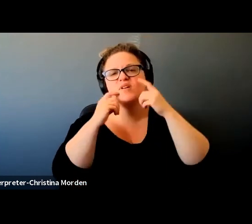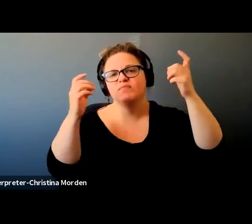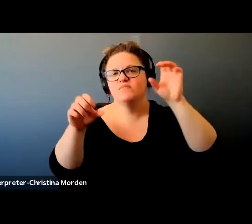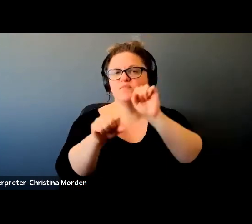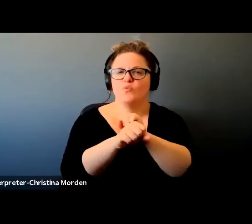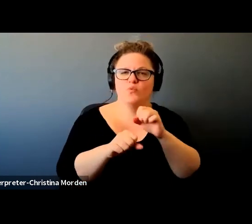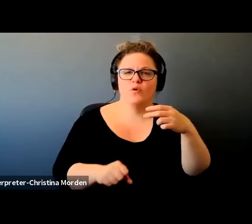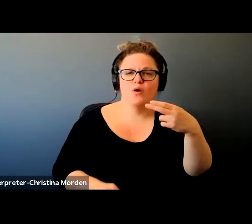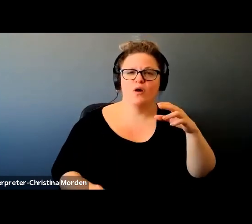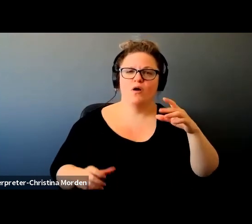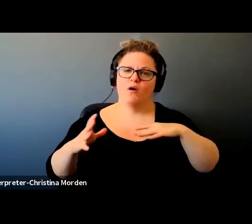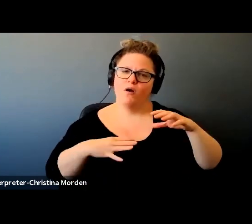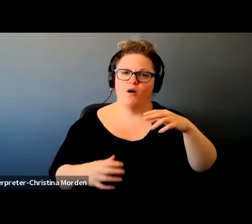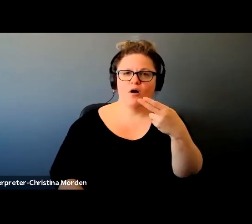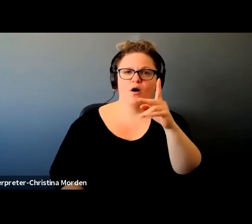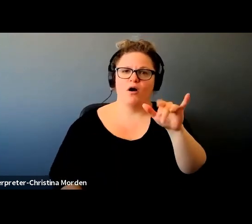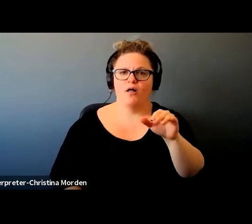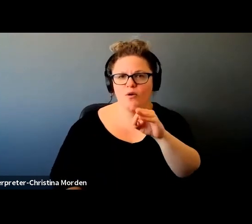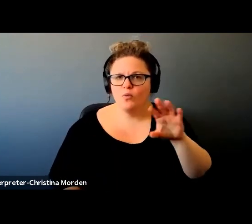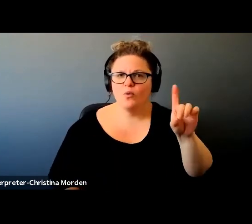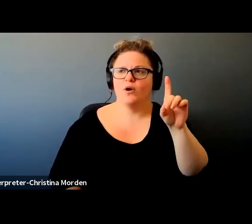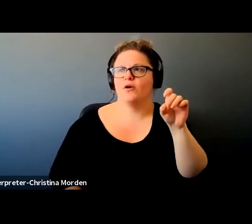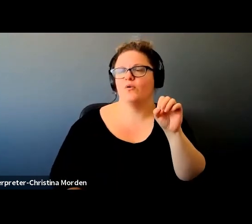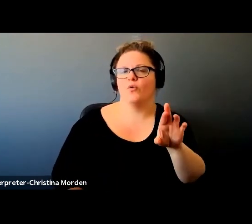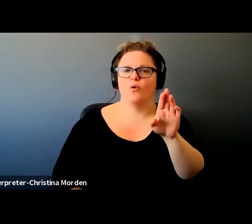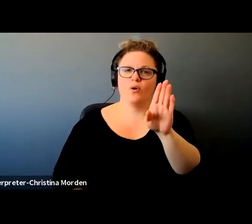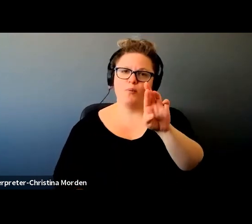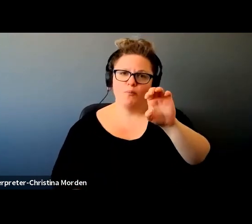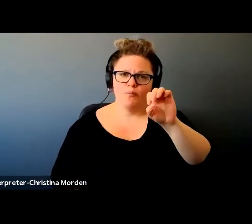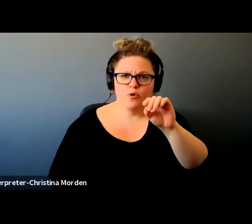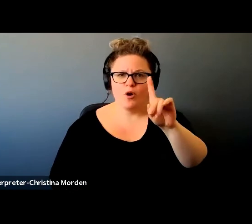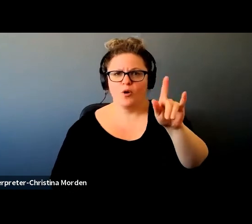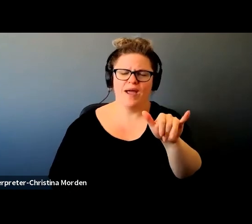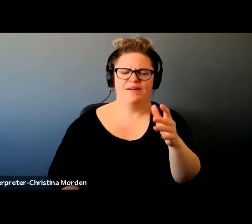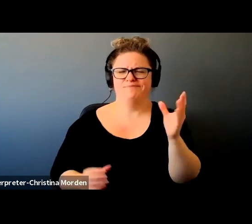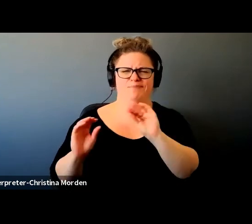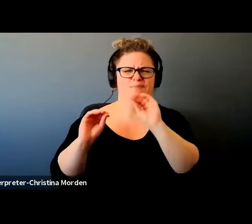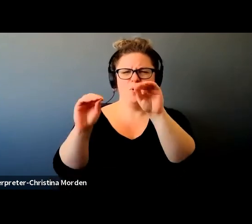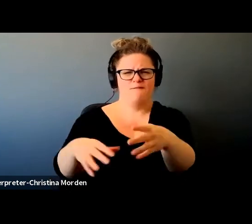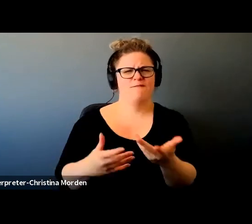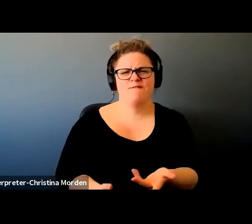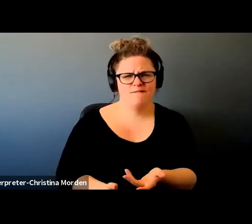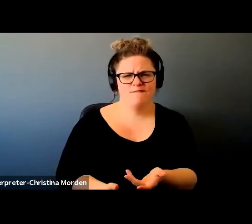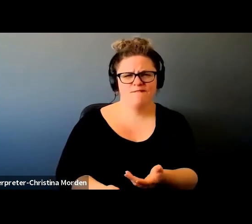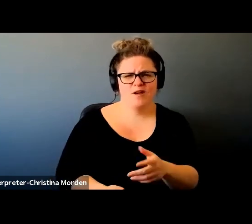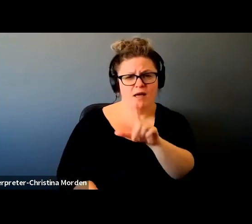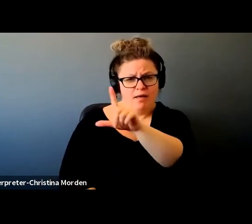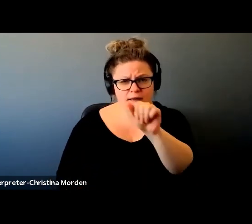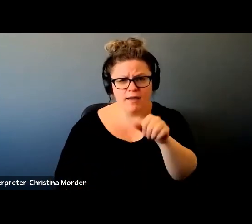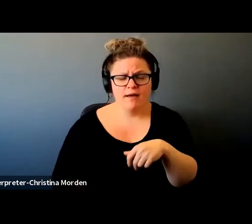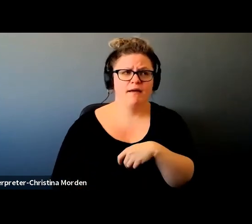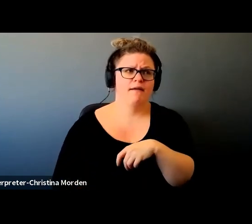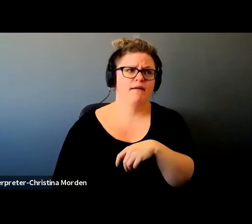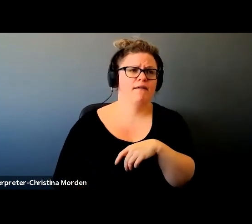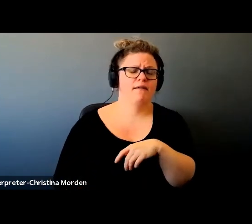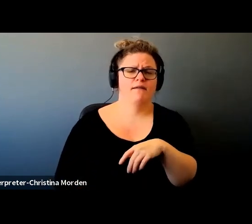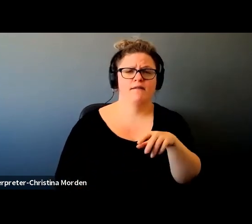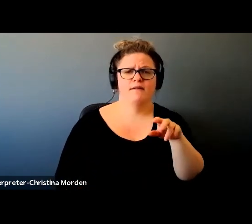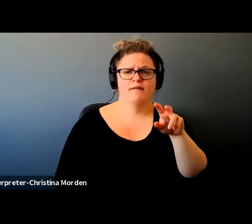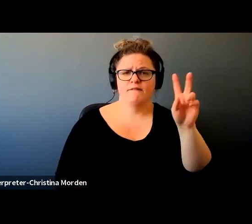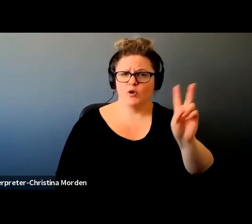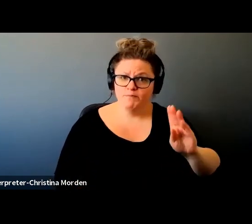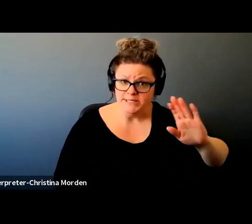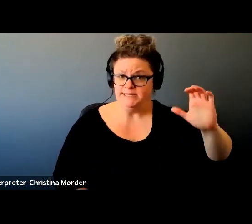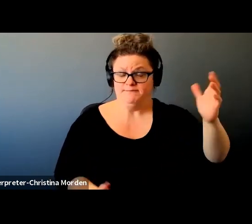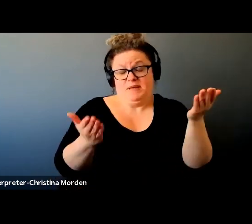art star, move. Don't be here. If you want to be a movie star, go to LA, go to Vancouver, at least, go